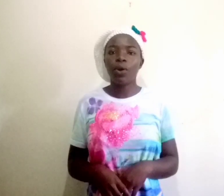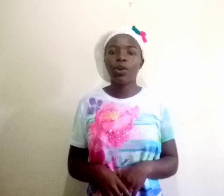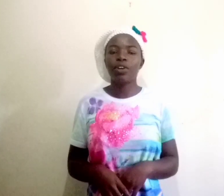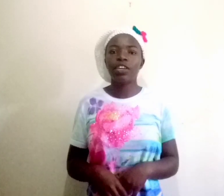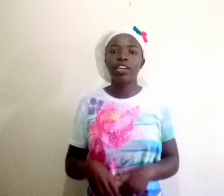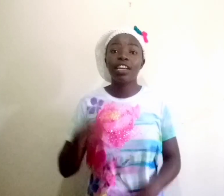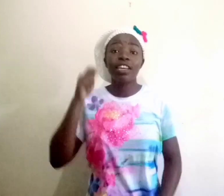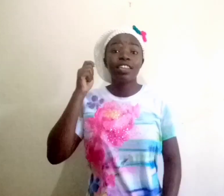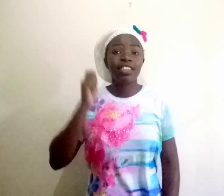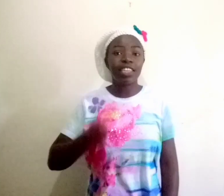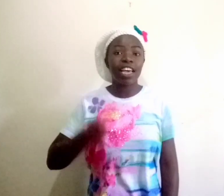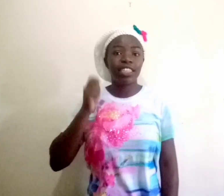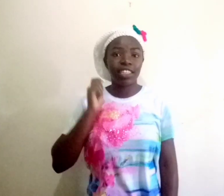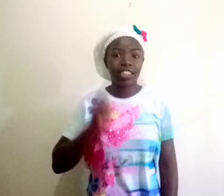or Judges,